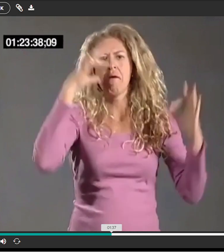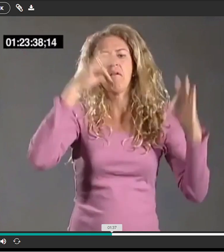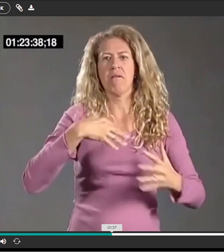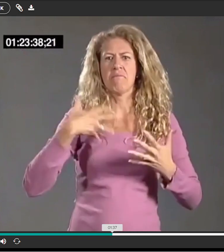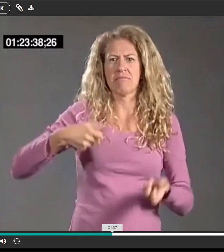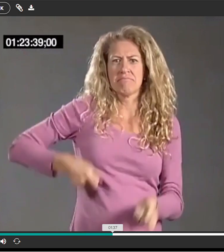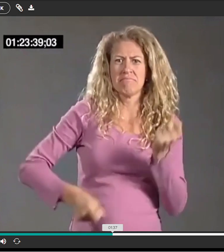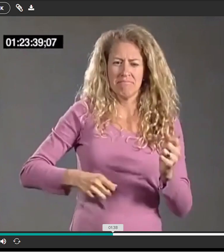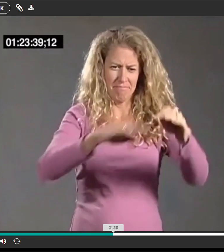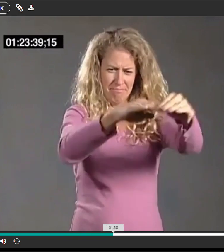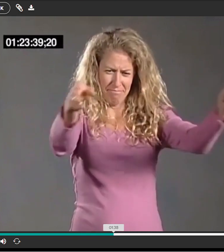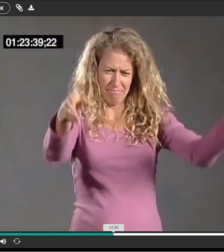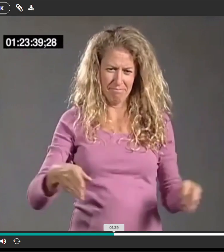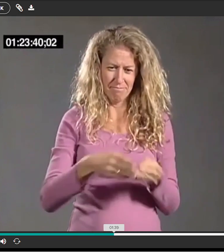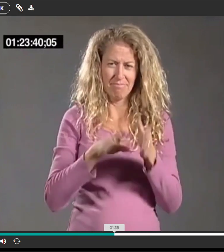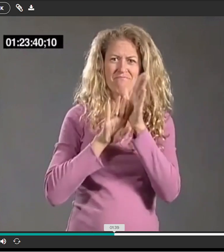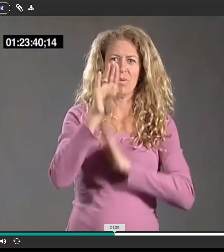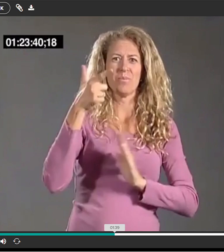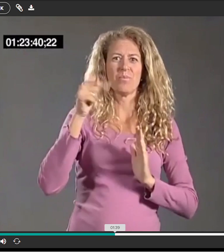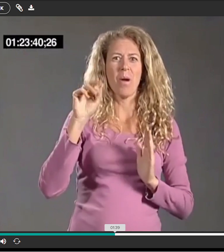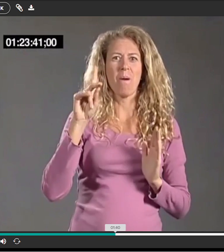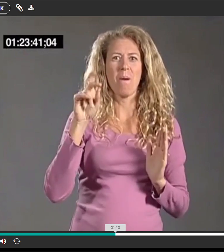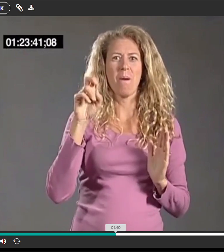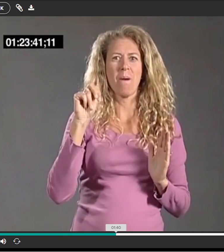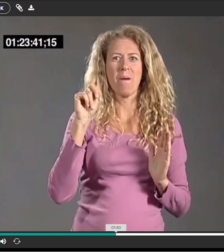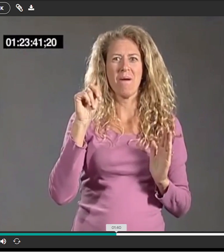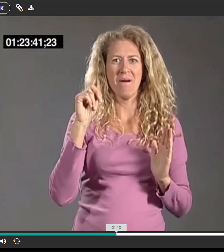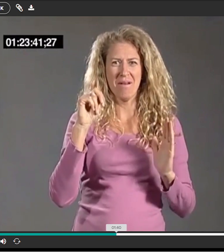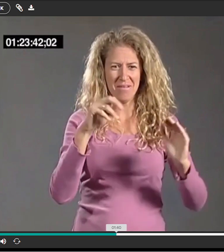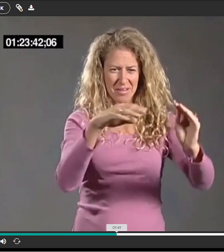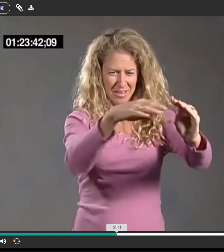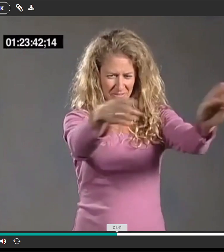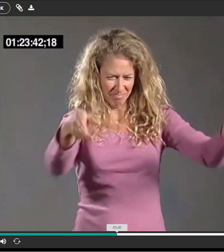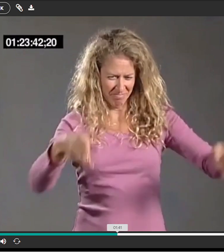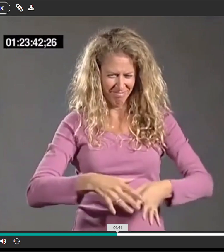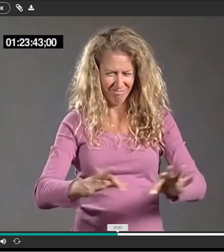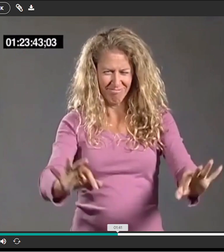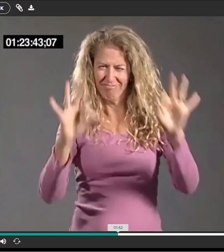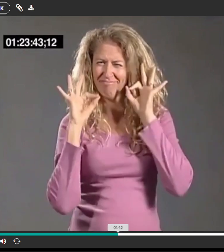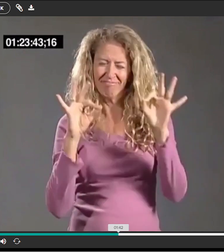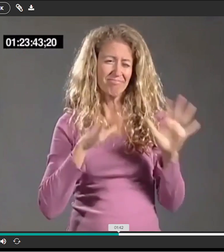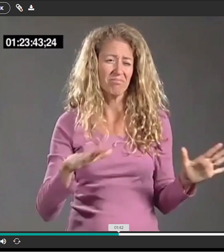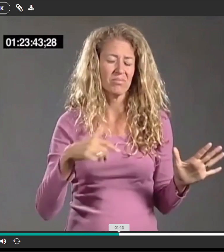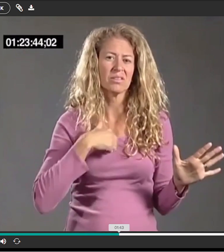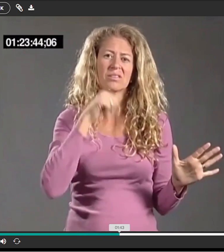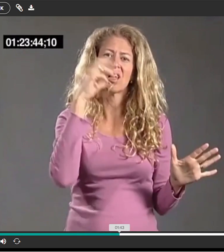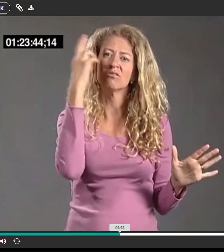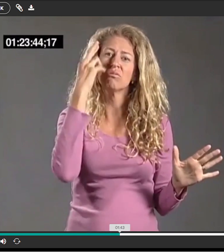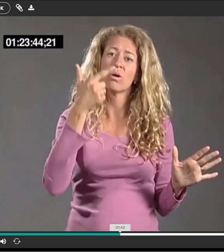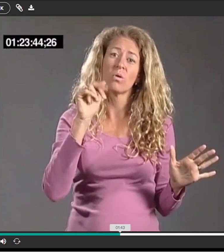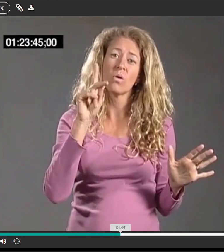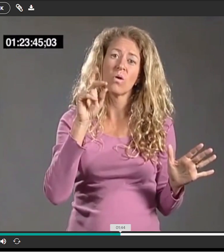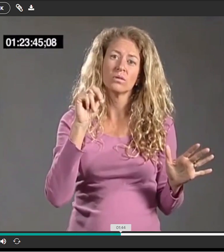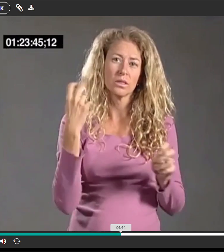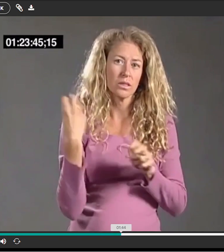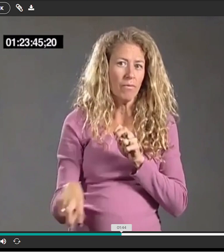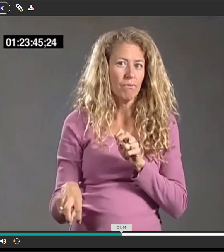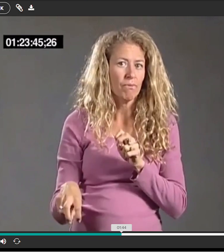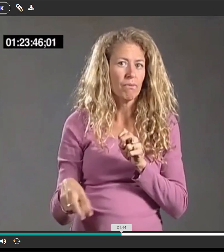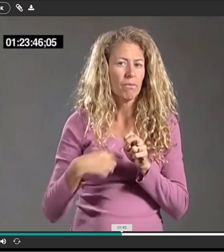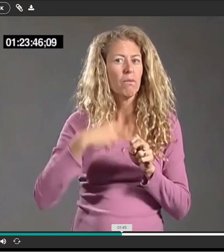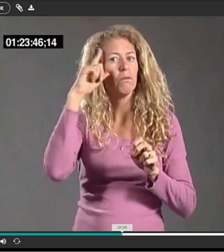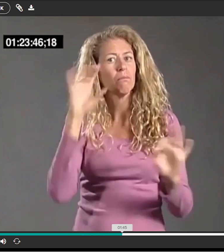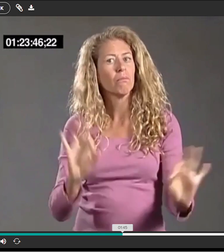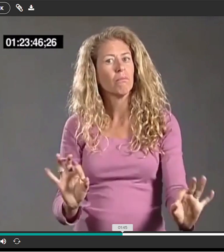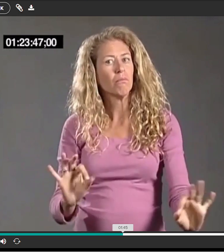rich and full of worms. So recently I decided that I wanted to make a garden as well and start growing plants like